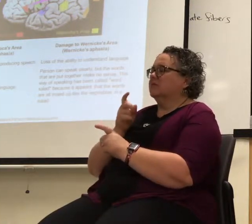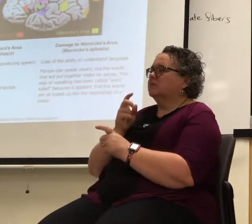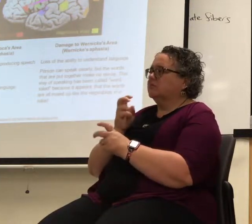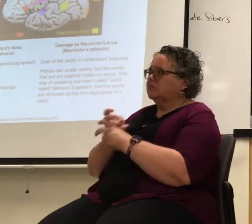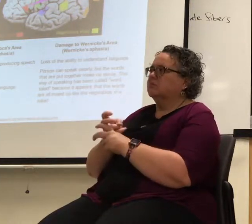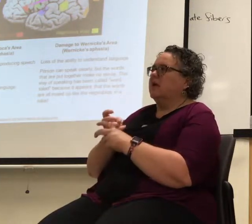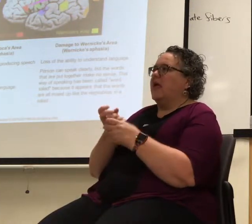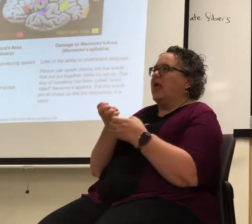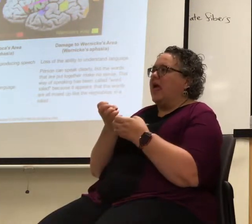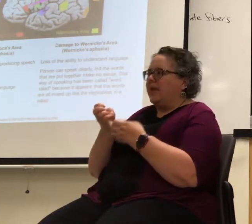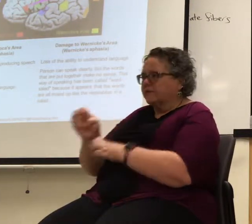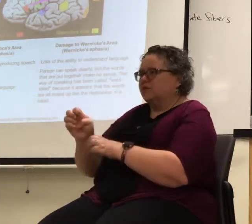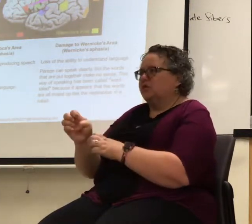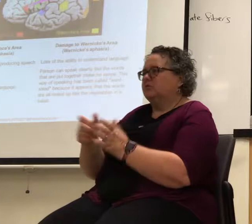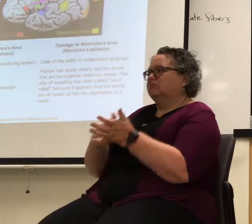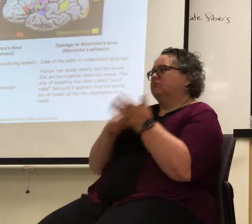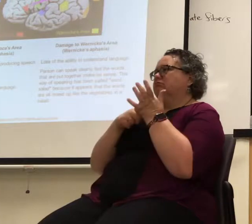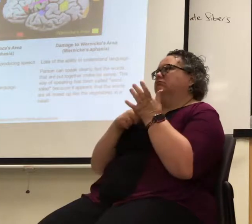call it.